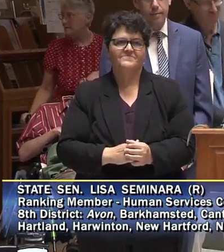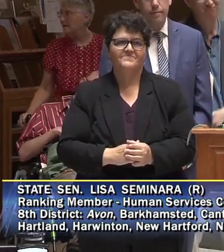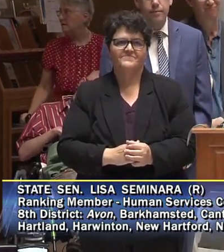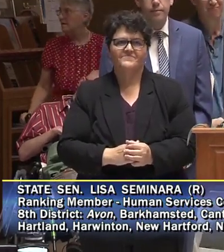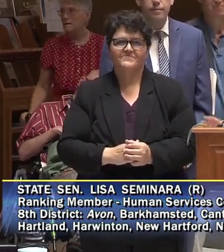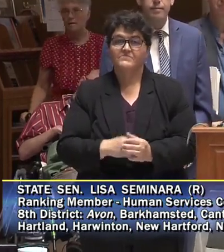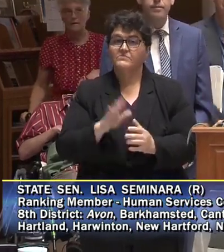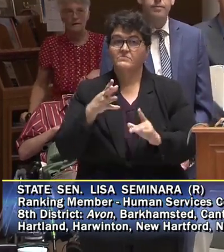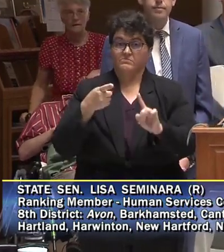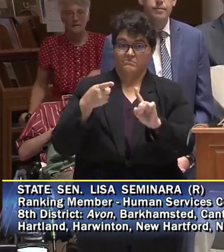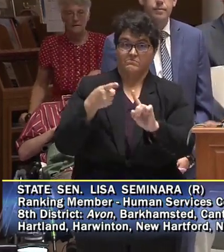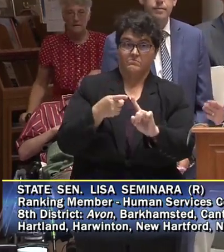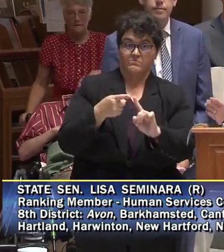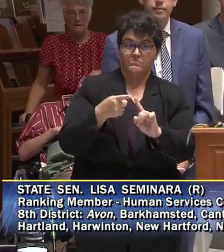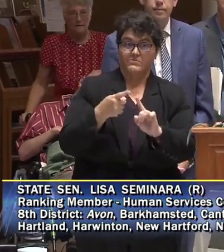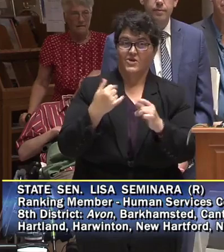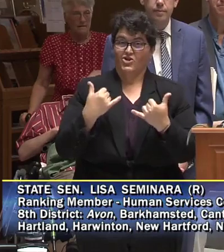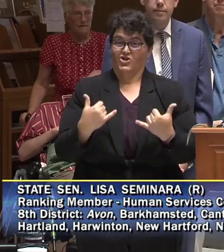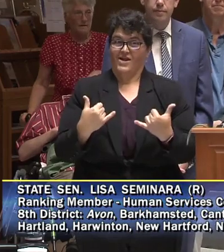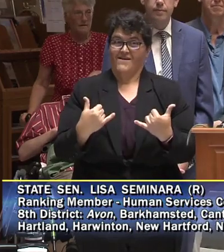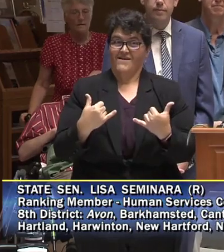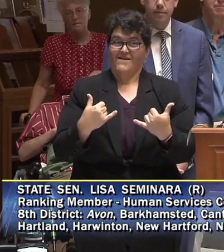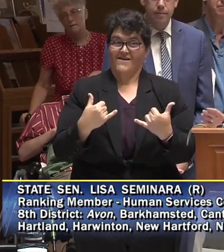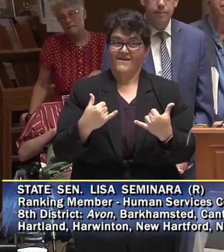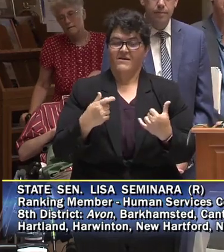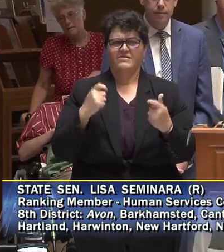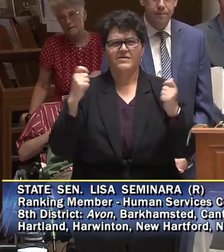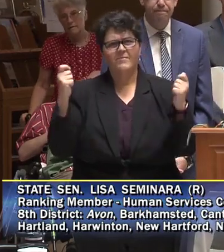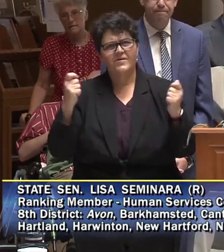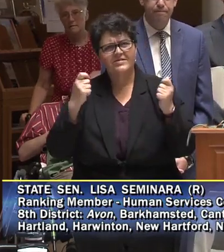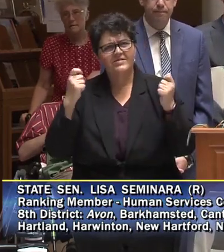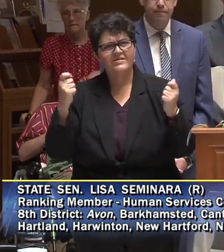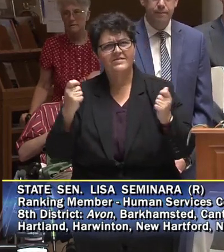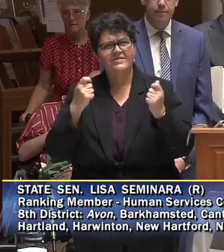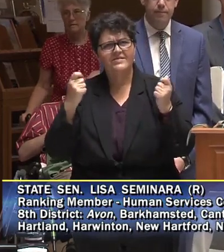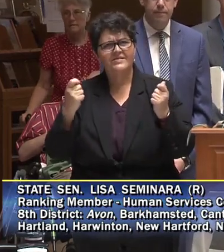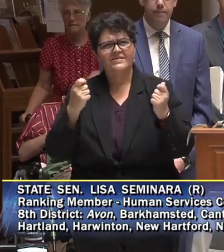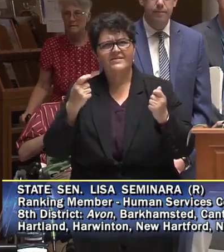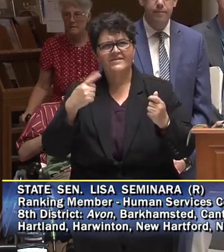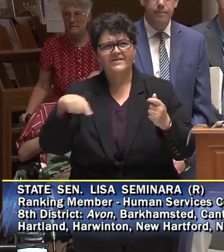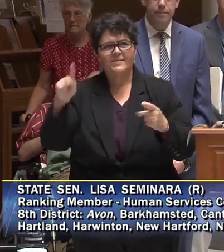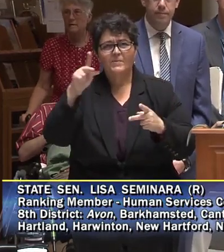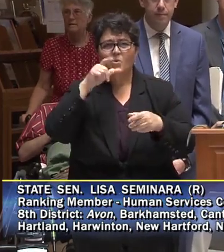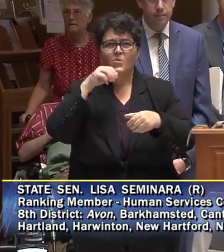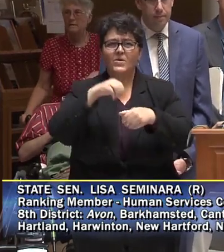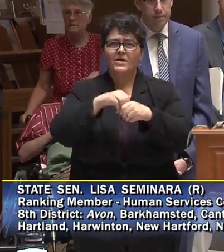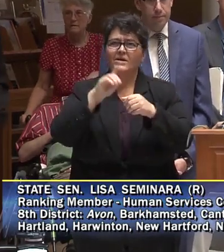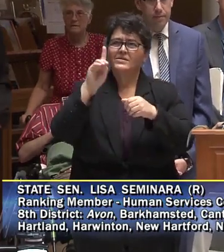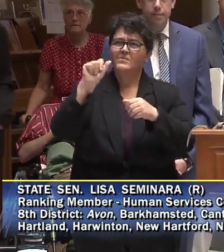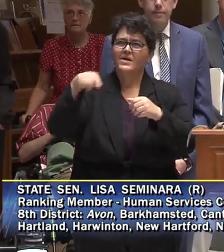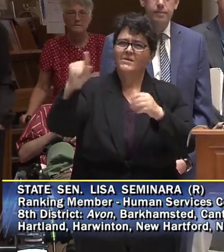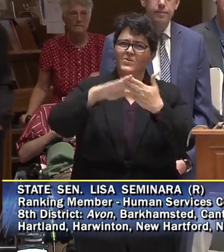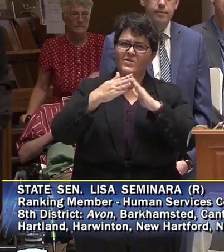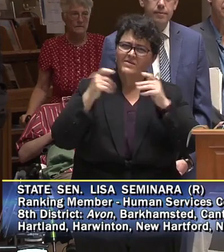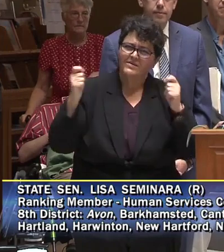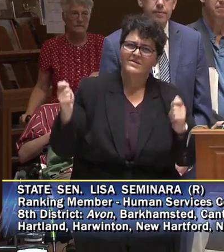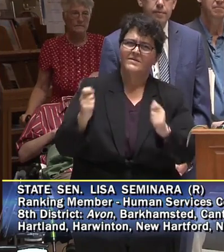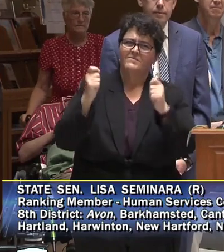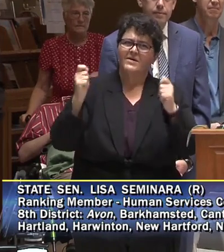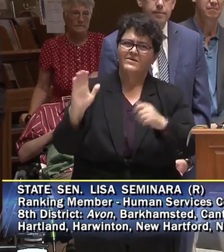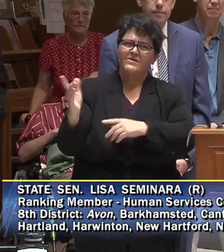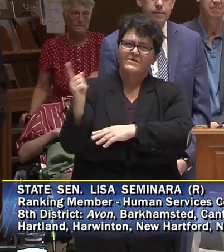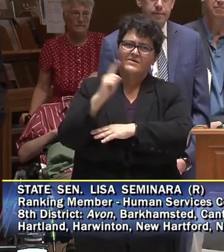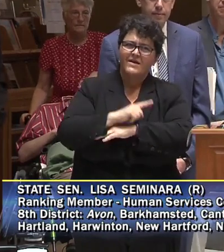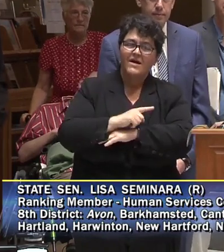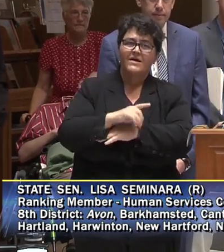line is today is a celebration for the people in the disabled community. Connecticut is leading the